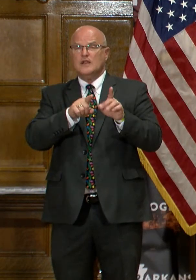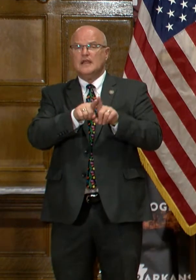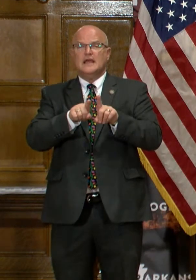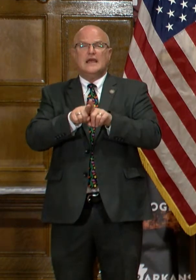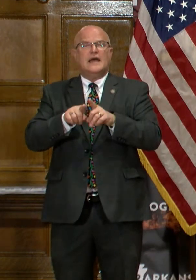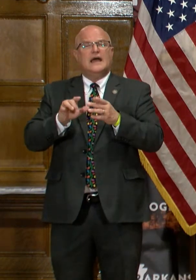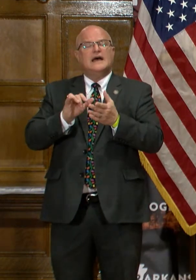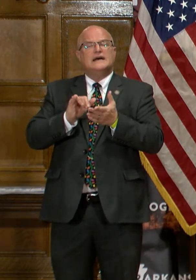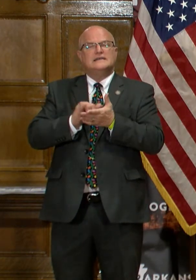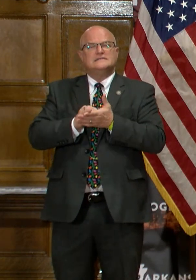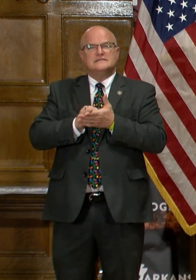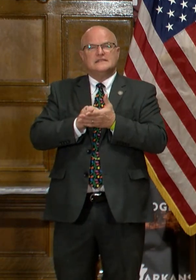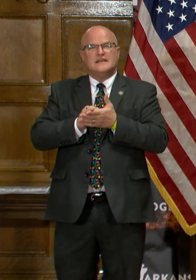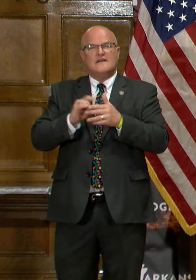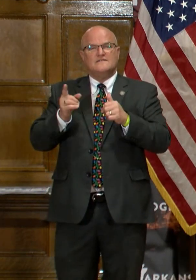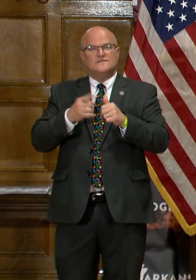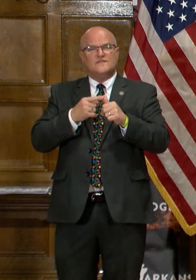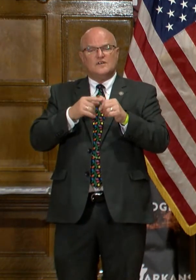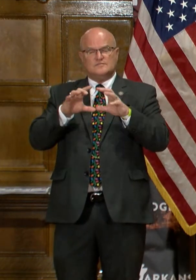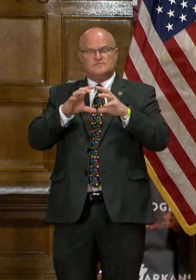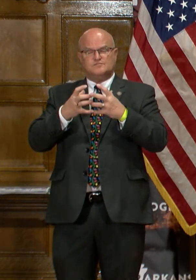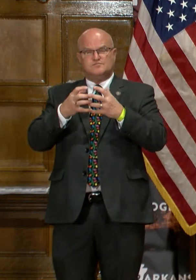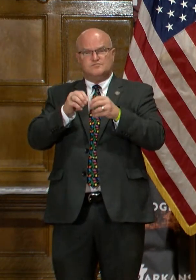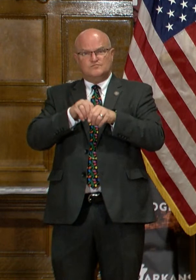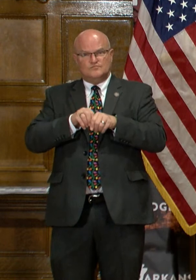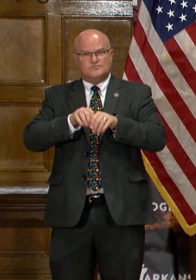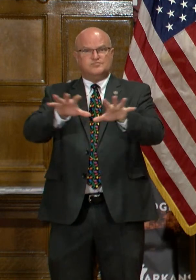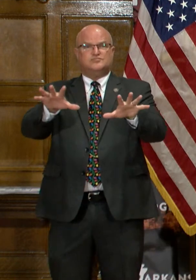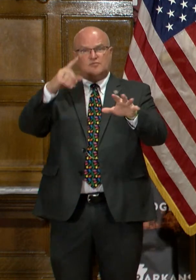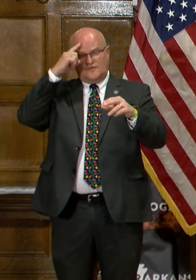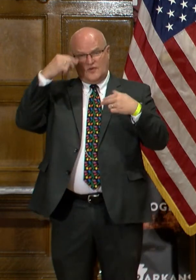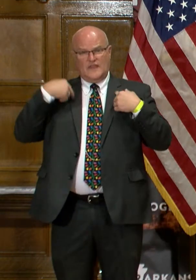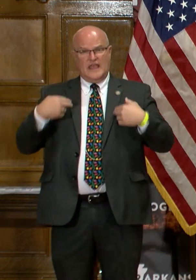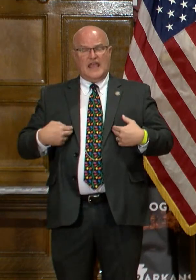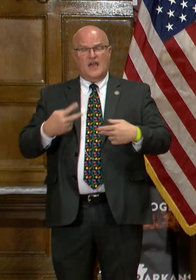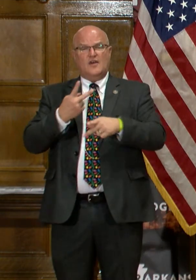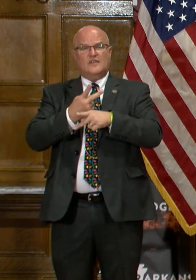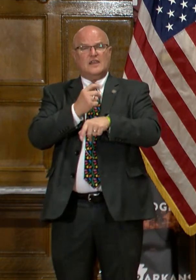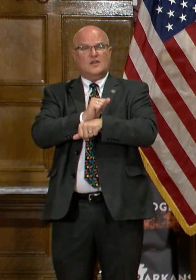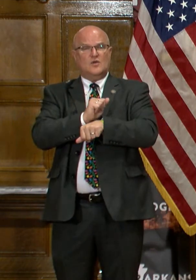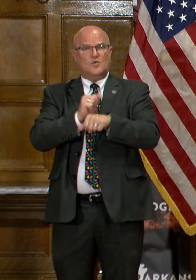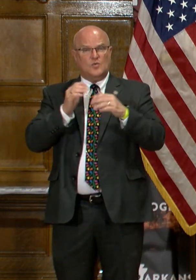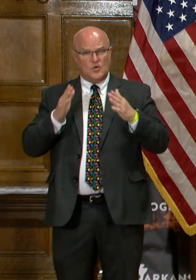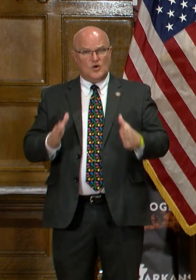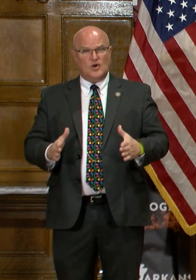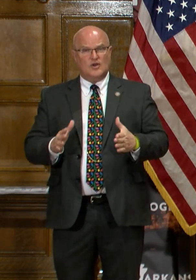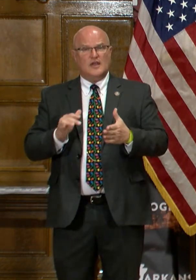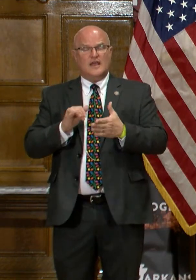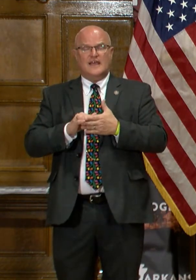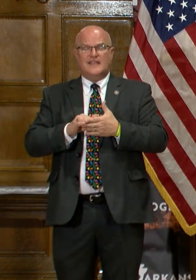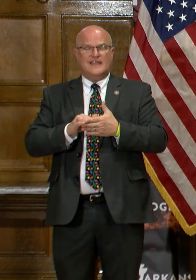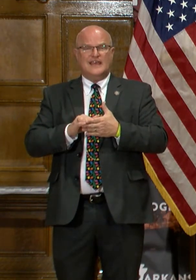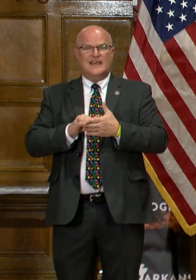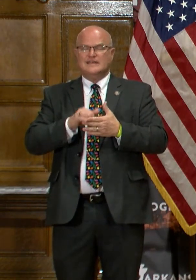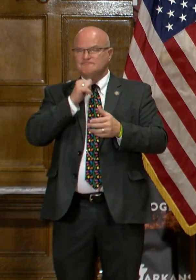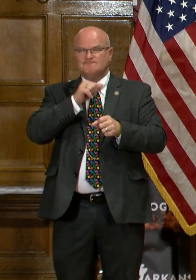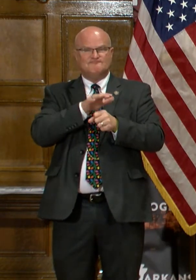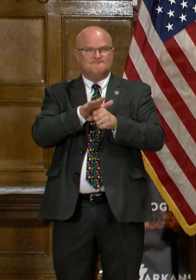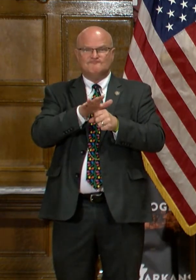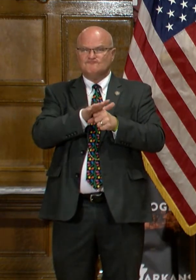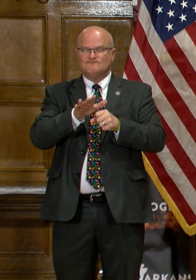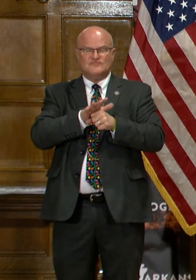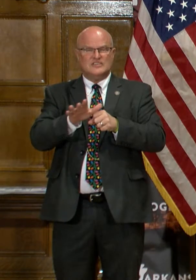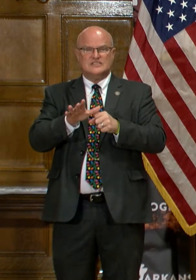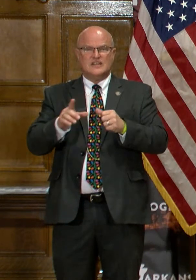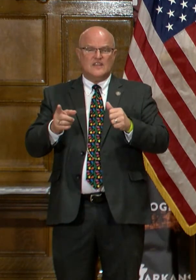the first batch goes out for our healthcare workers, that there will not be sufficient in the